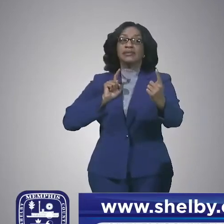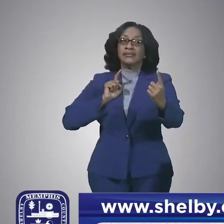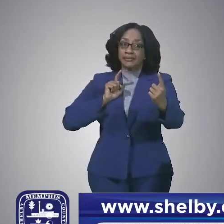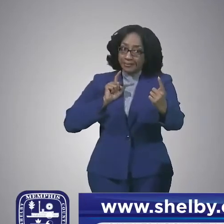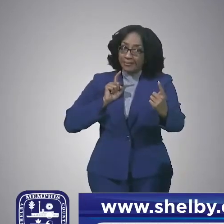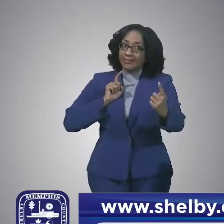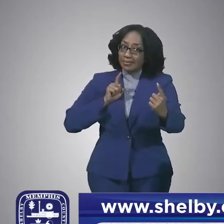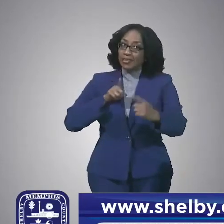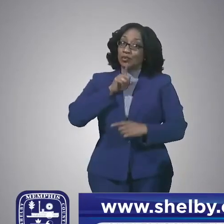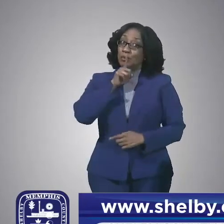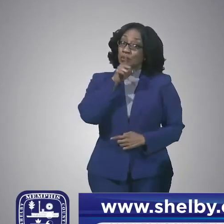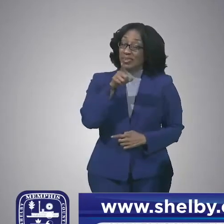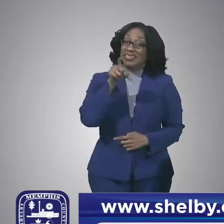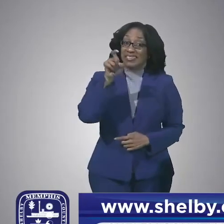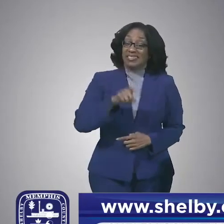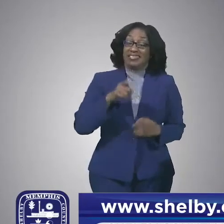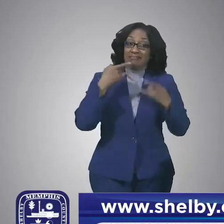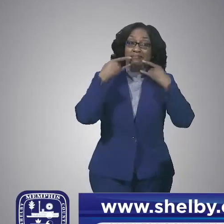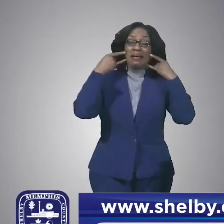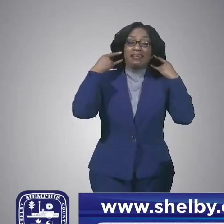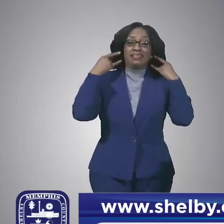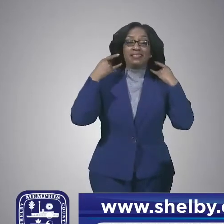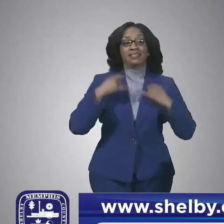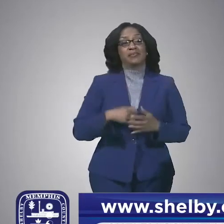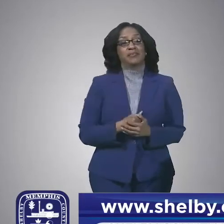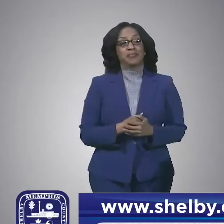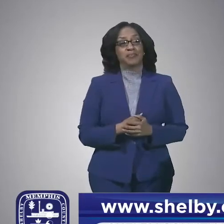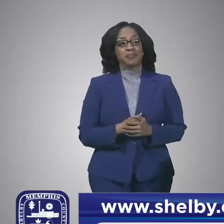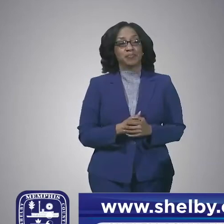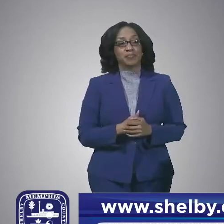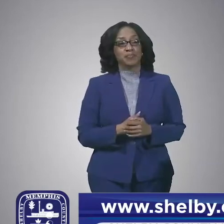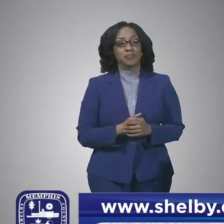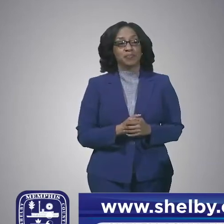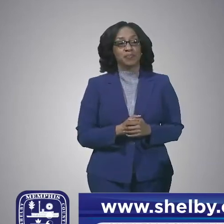you really do need to have a mask on.